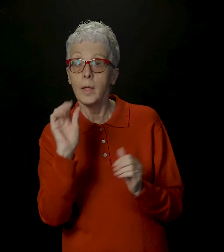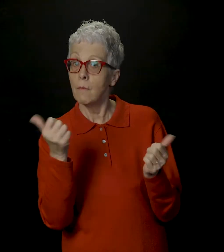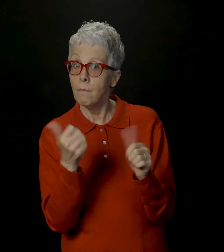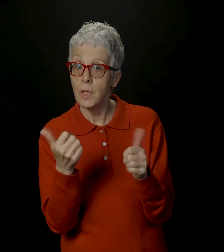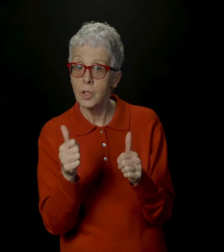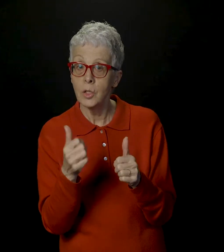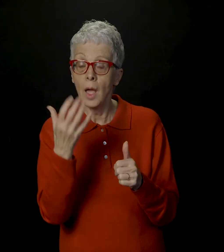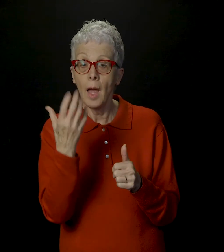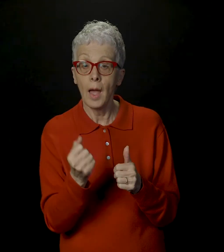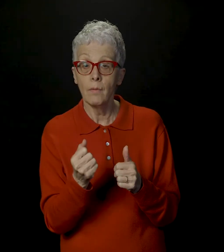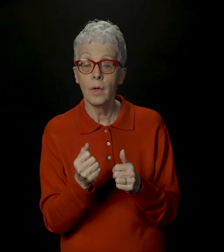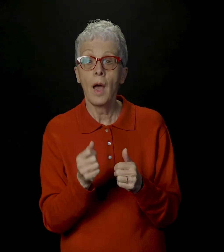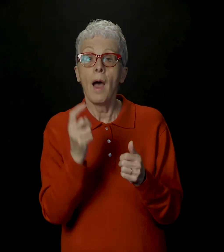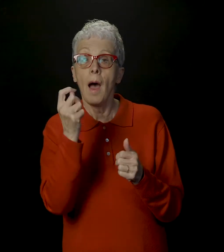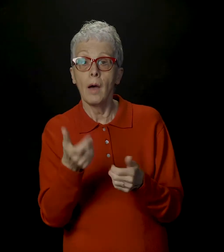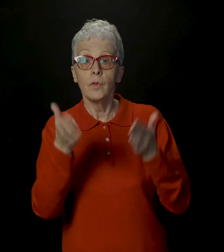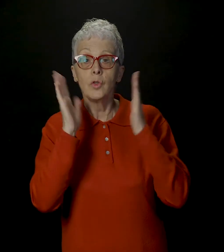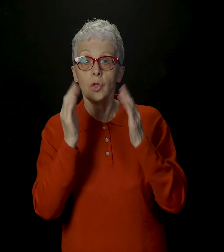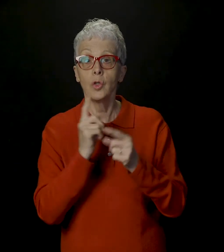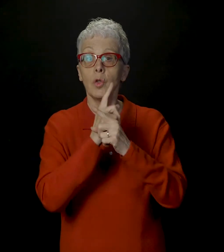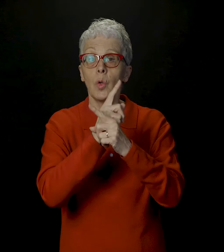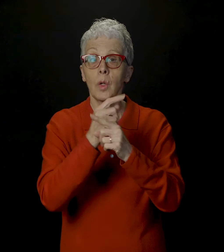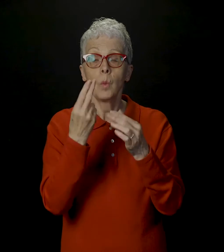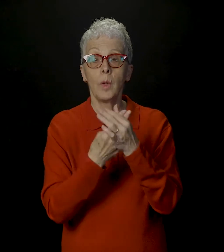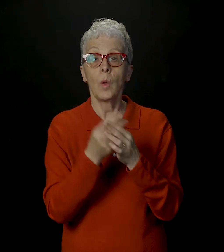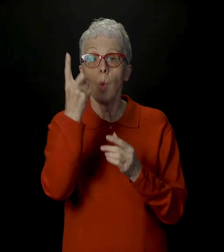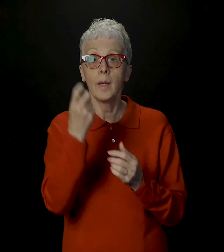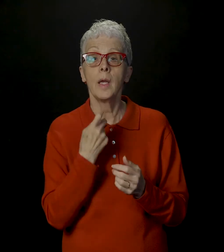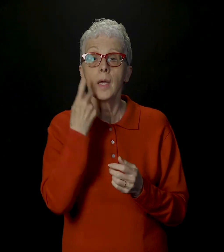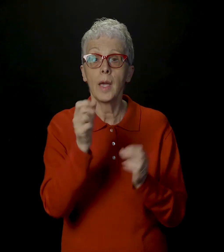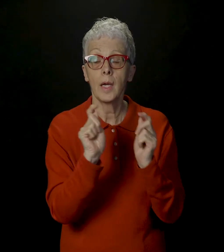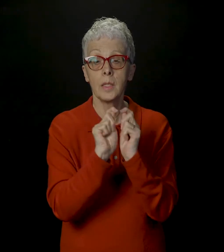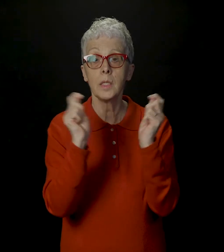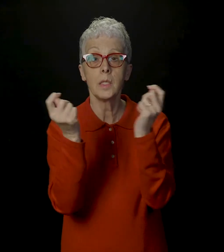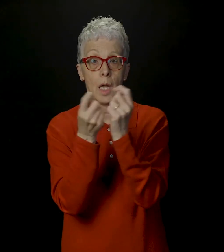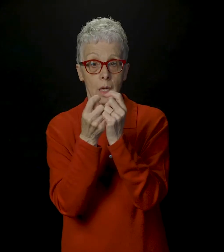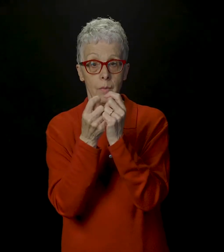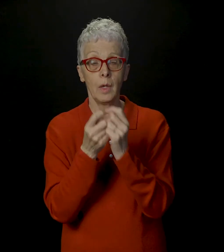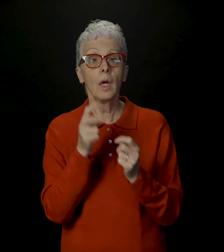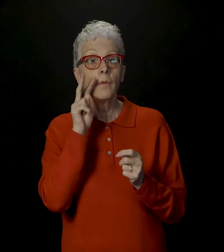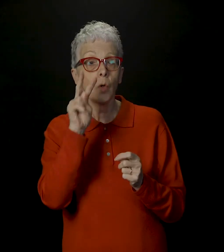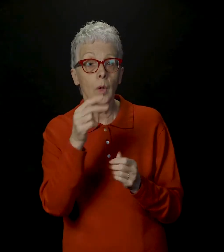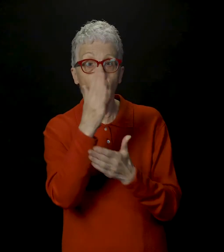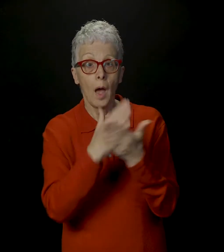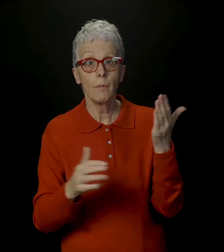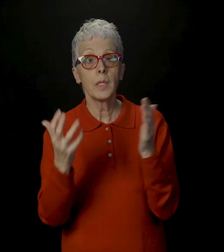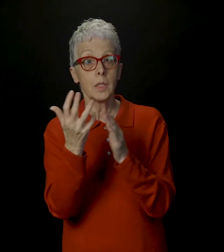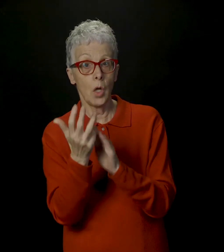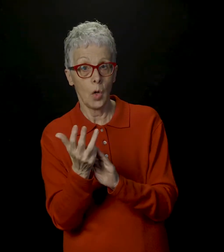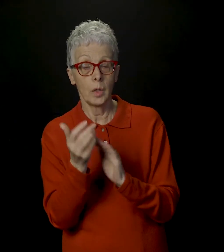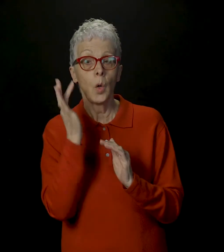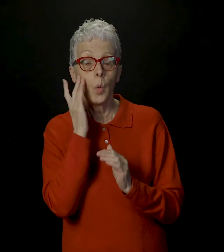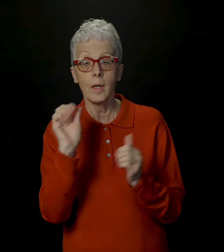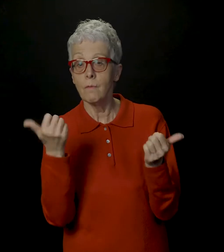the service We're having a post-church chat With the One Care team over Zoom So if you're watching The 9.30 service At the conclusion